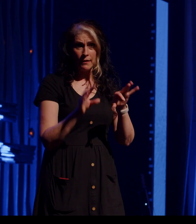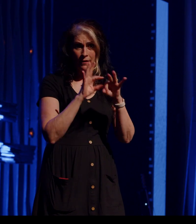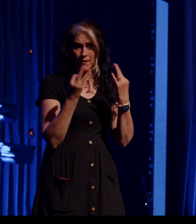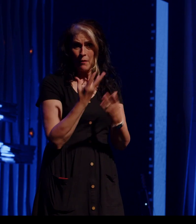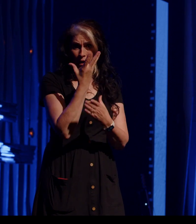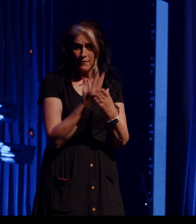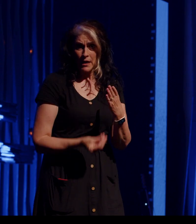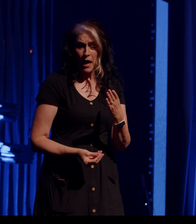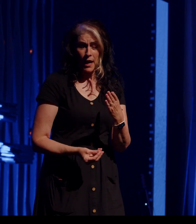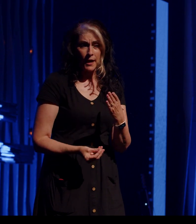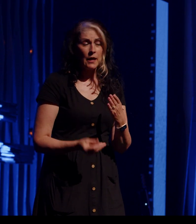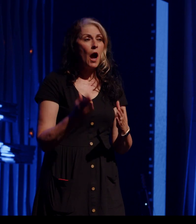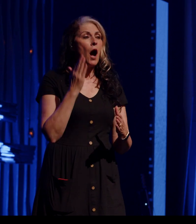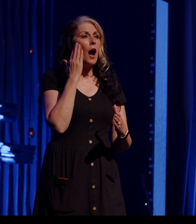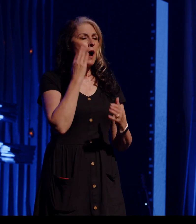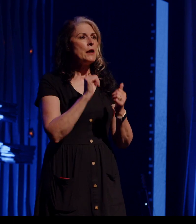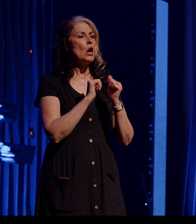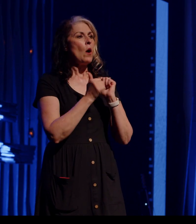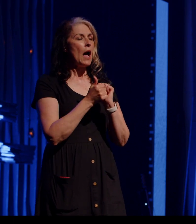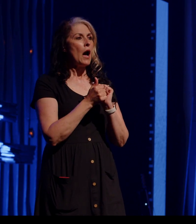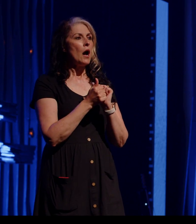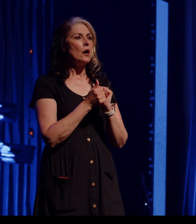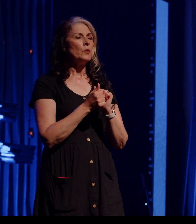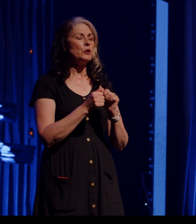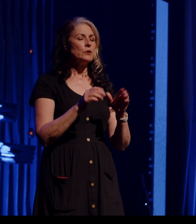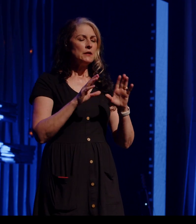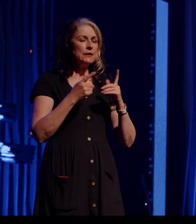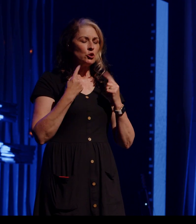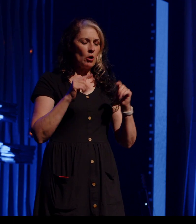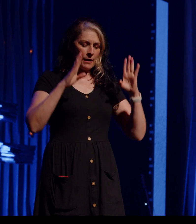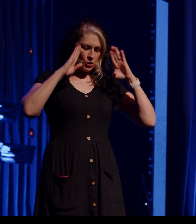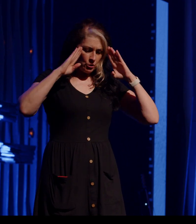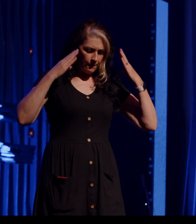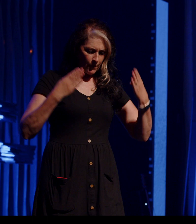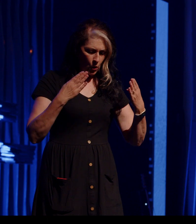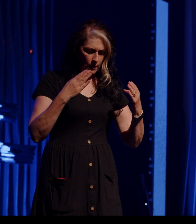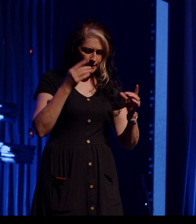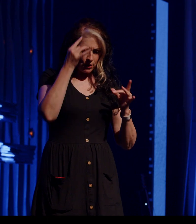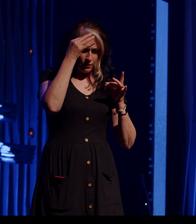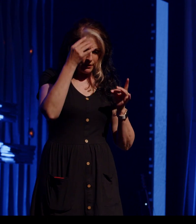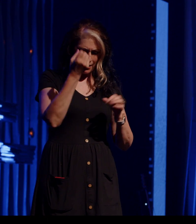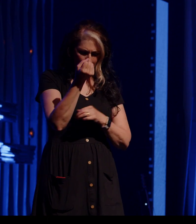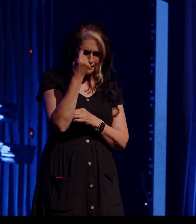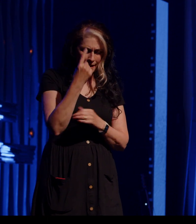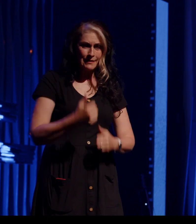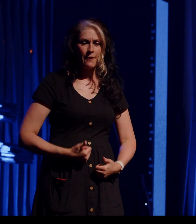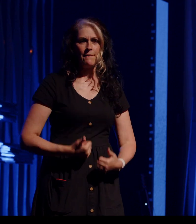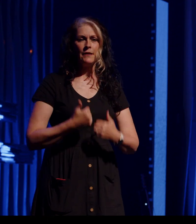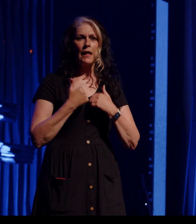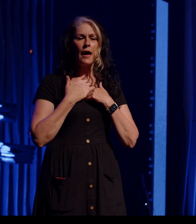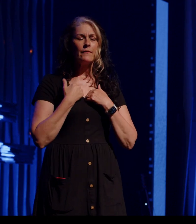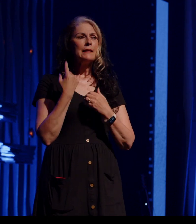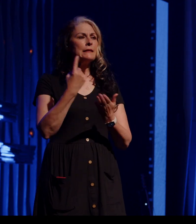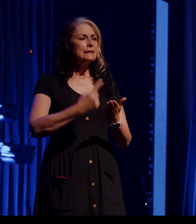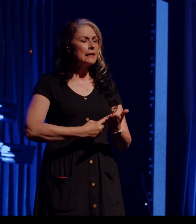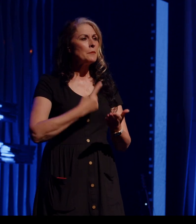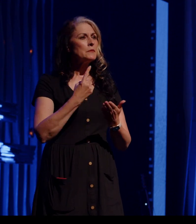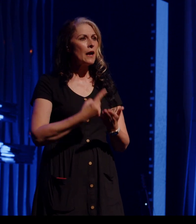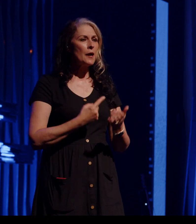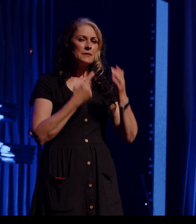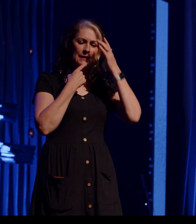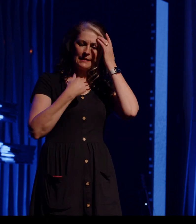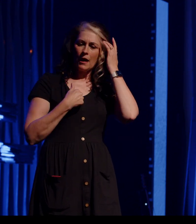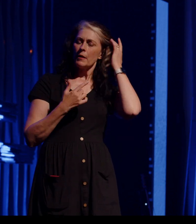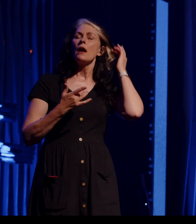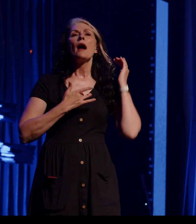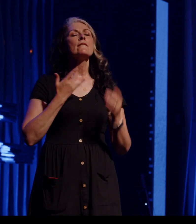died. And I know how it is when you try to concentrate and you try to think and try to make sense of life. And sometimes they tell me,